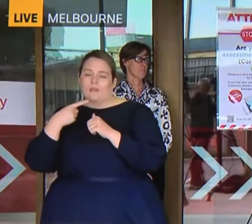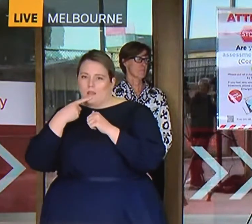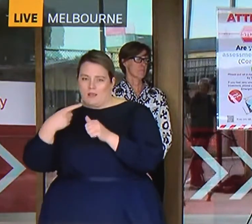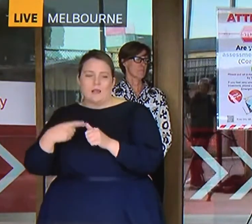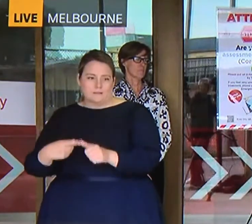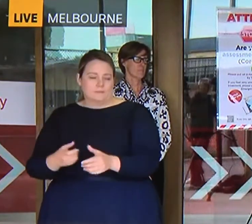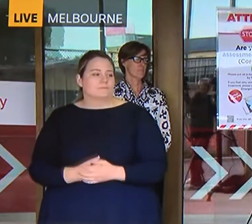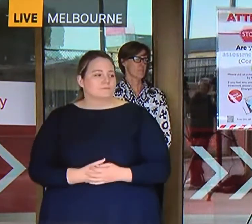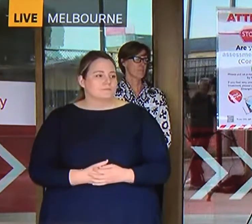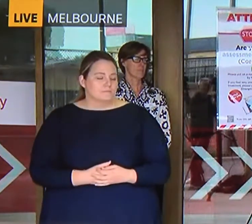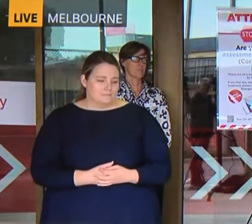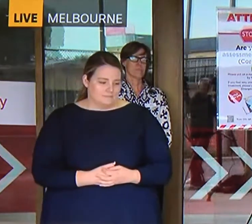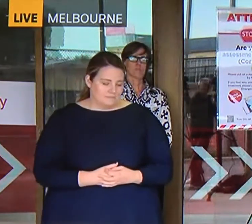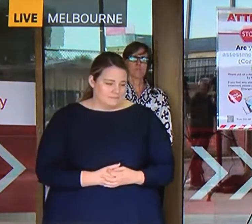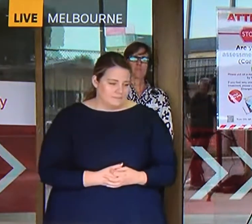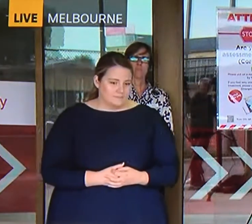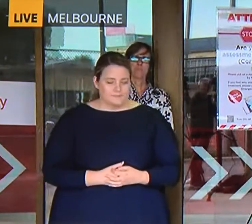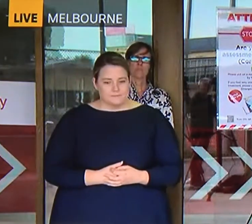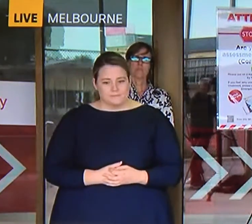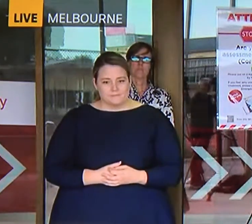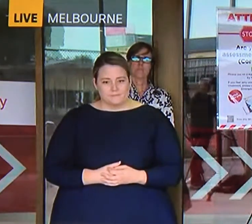might... Yep.